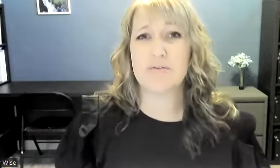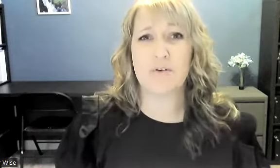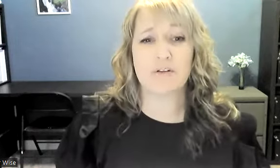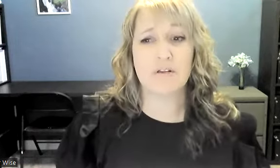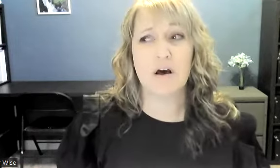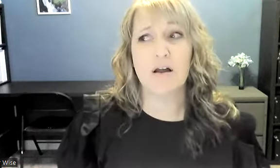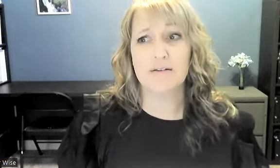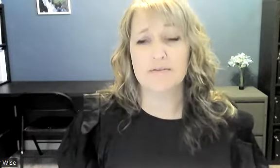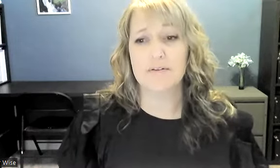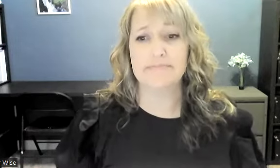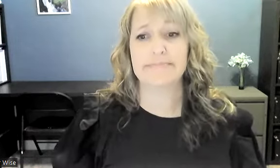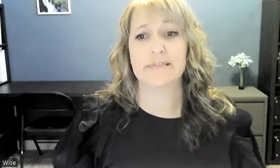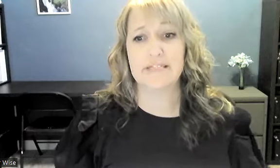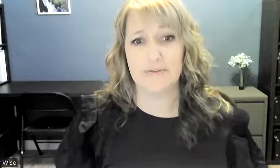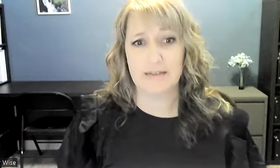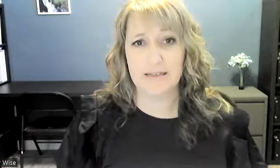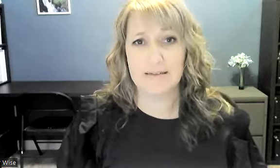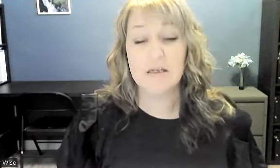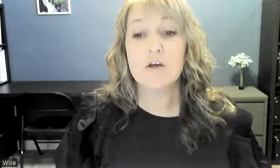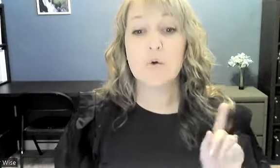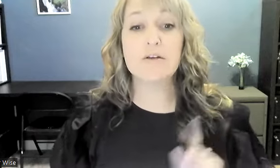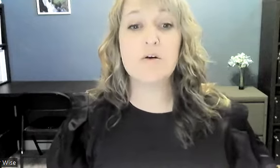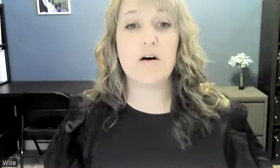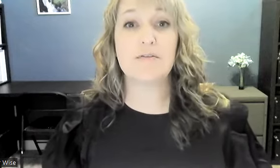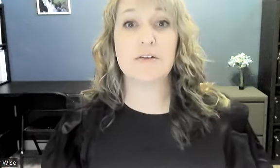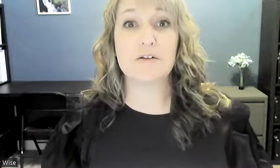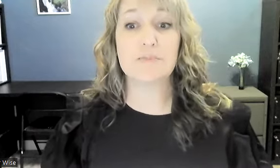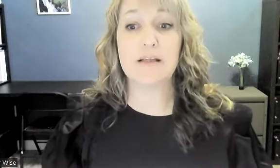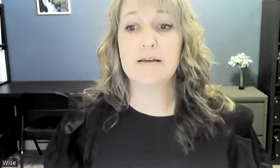for a lot of different things. Quick note on fingerspelling.